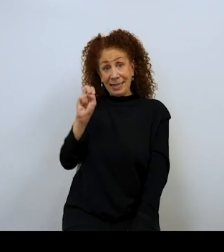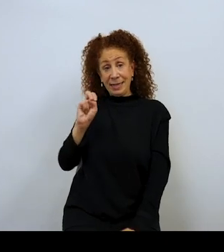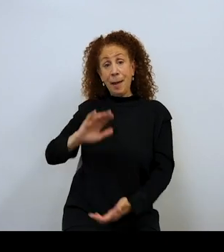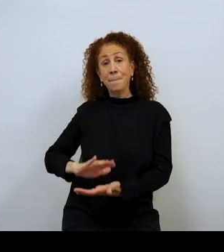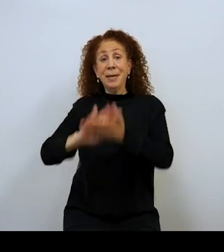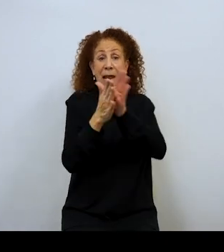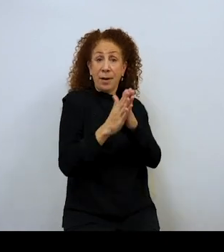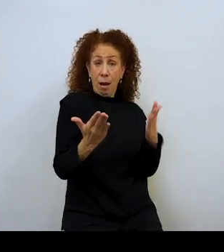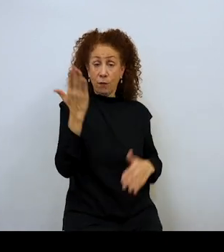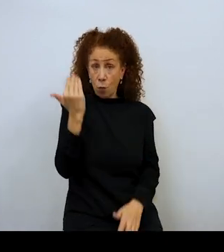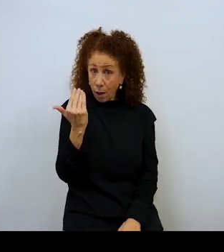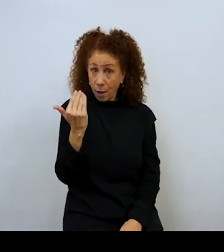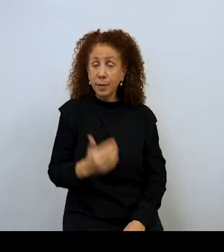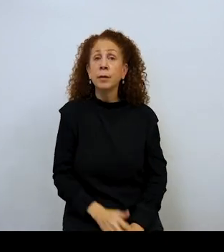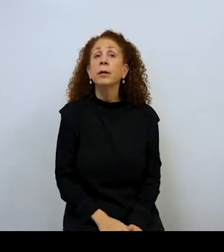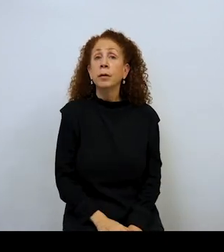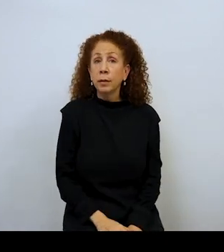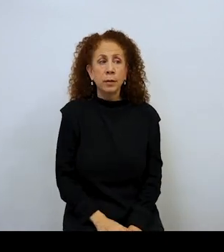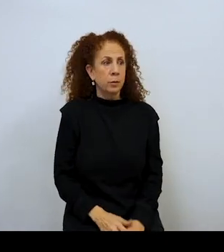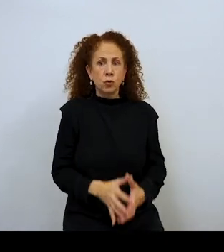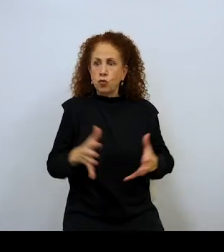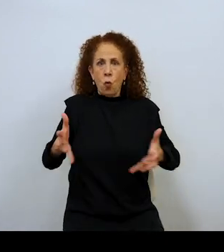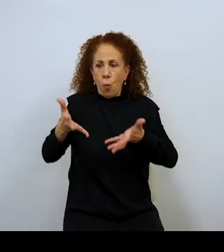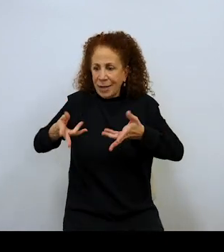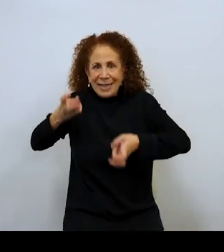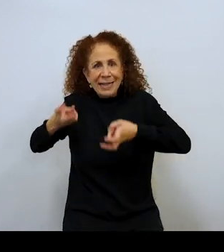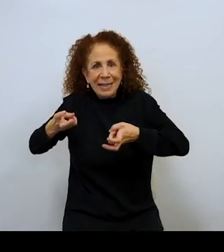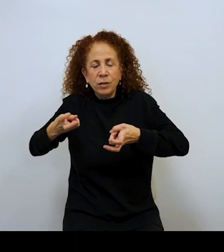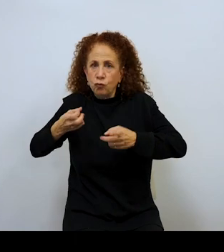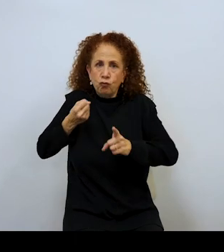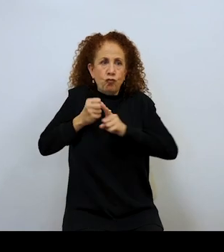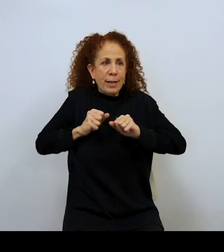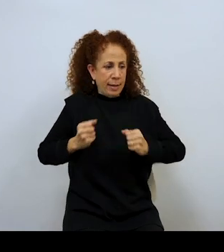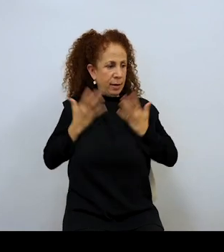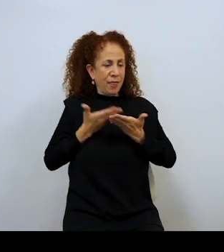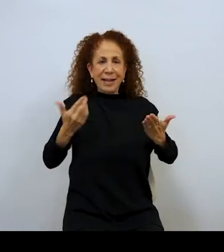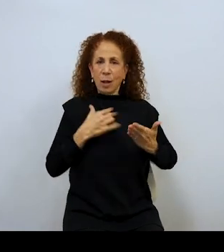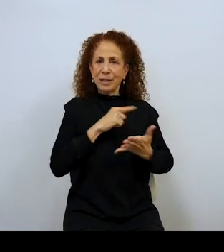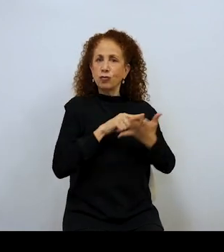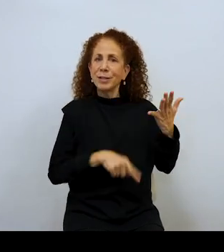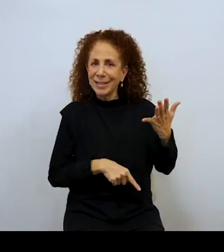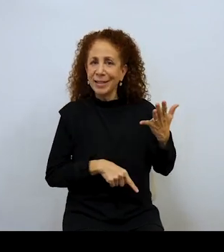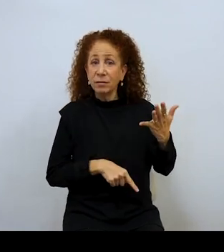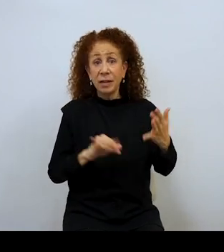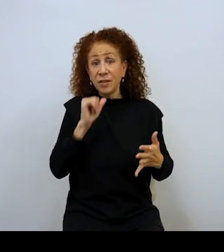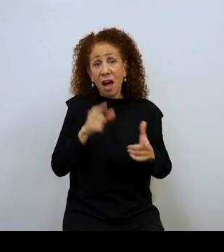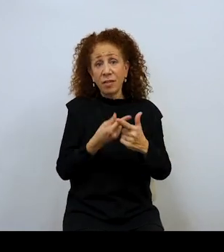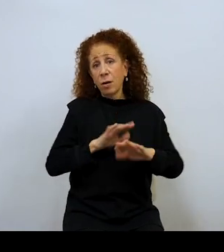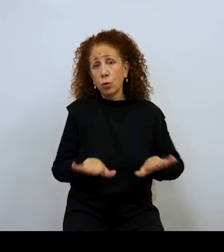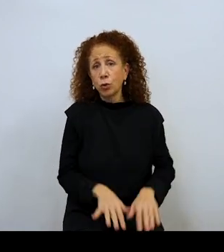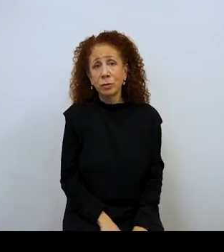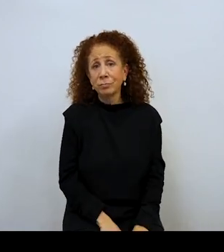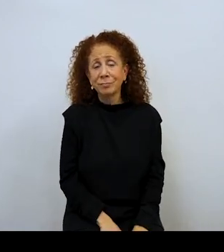was precisely because there was so much in it that was resonating with things I was interested in. Mm-hmm. Otherwise, it wouldn't have happened. It wouldn't have worked. I